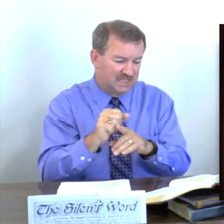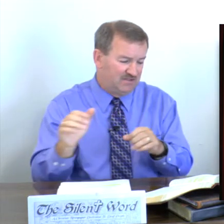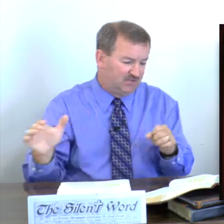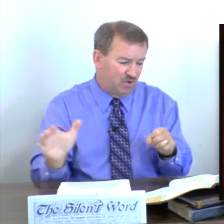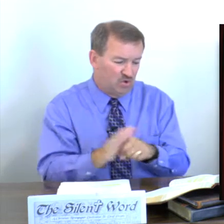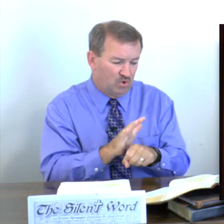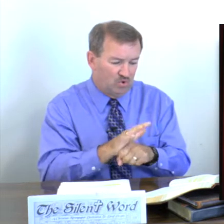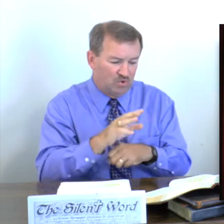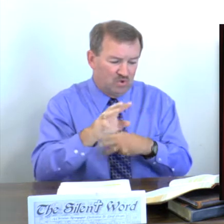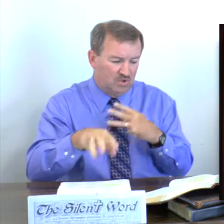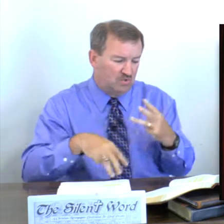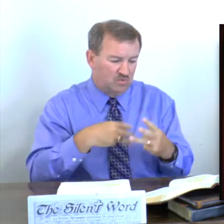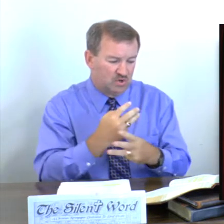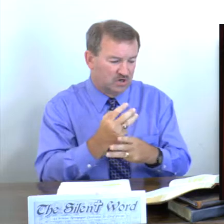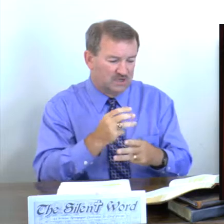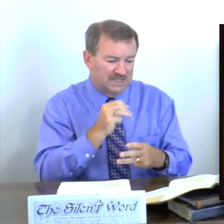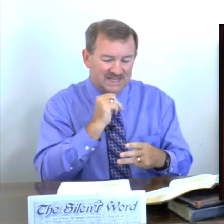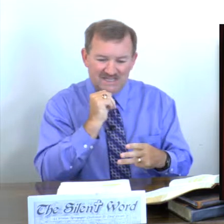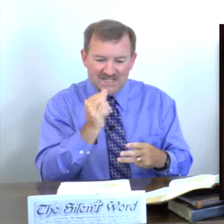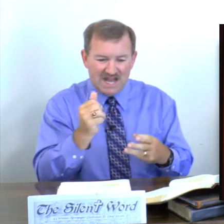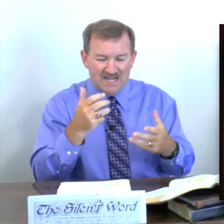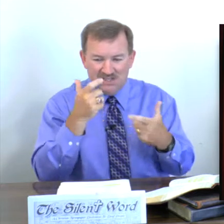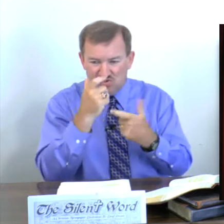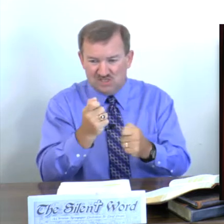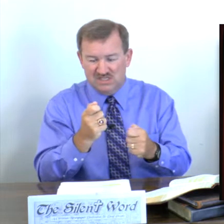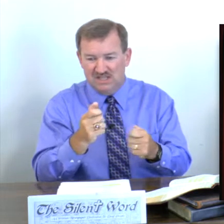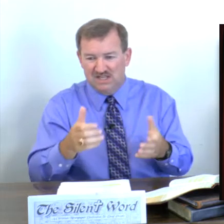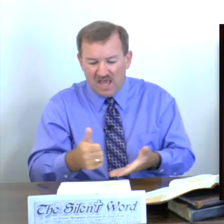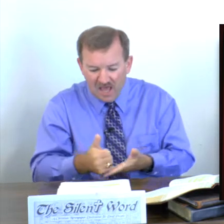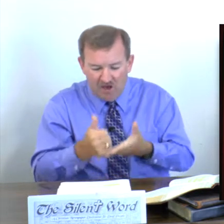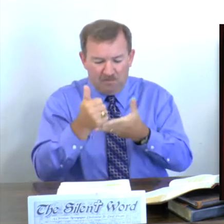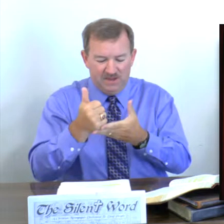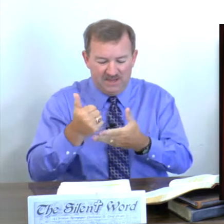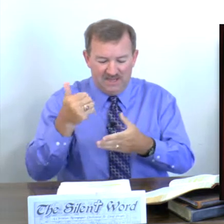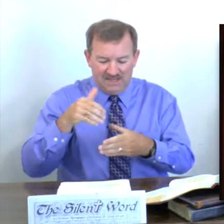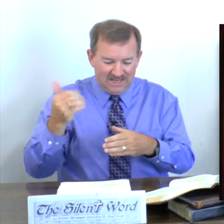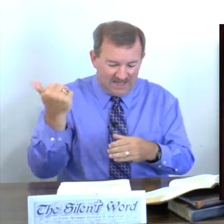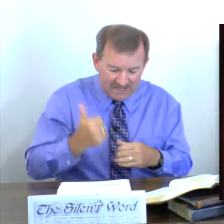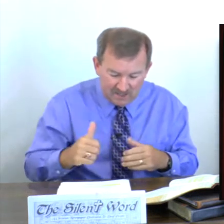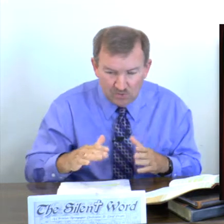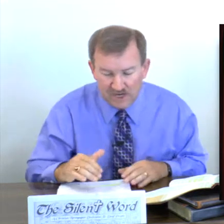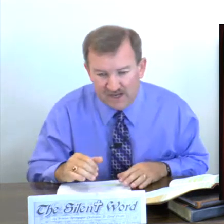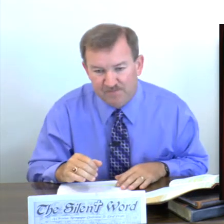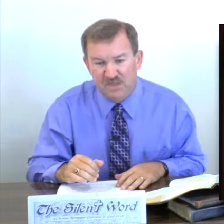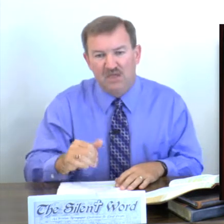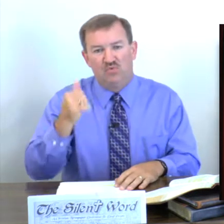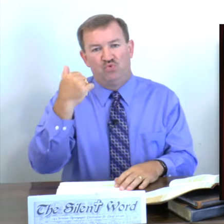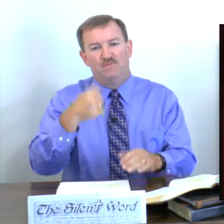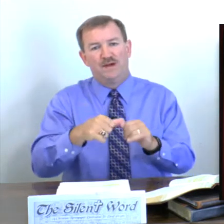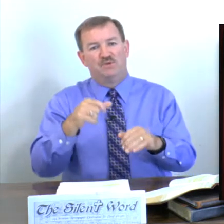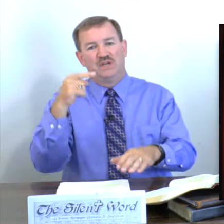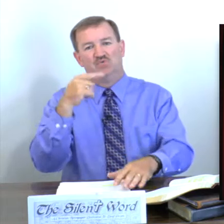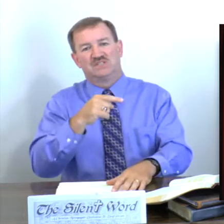deceive the whole world. He's not interested in helping in any way. Remember, it was